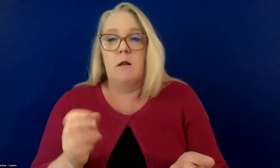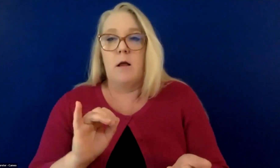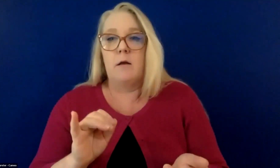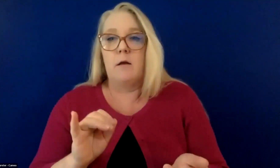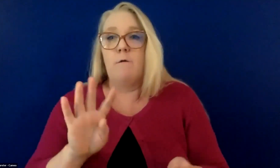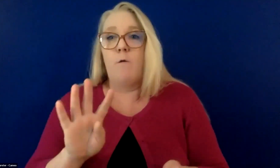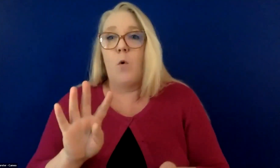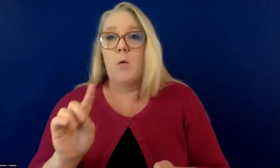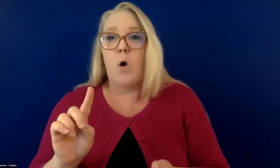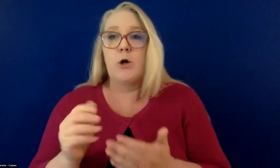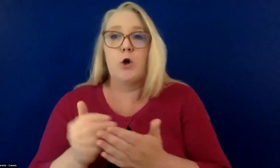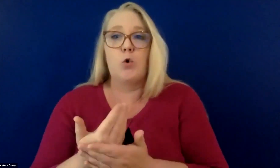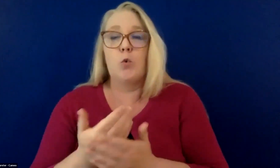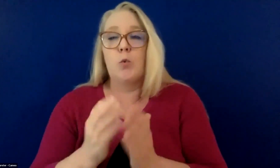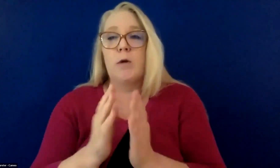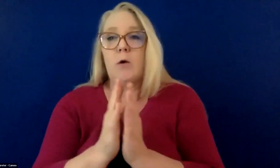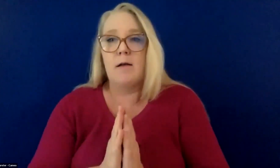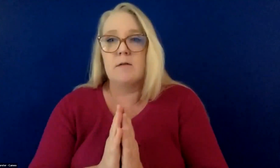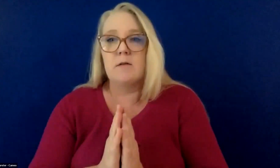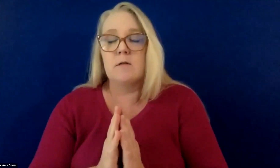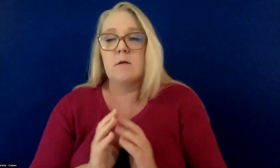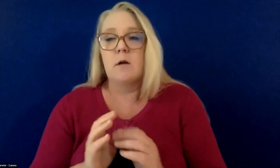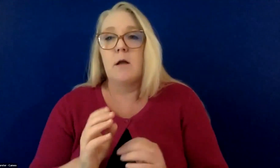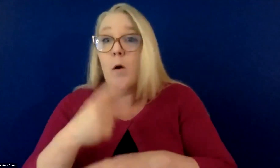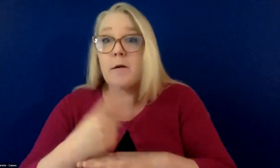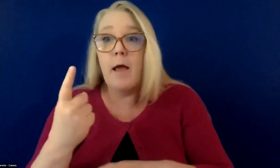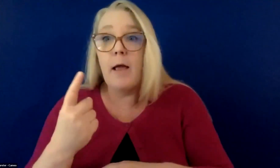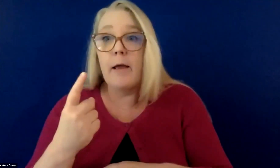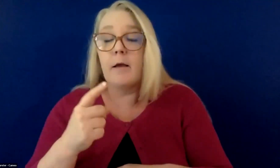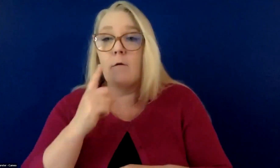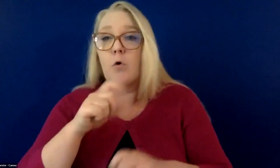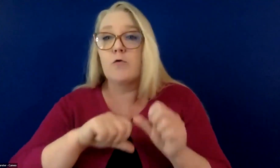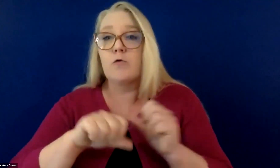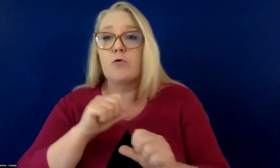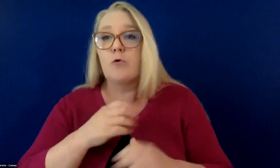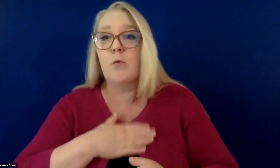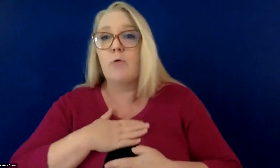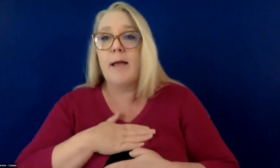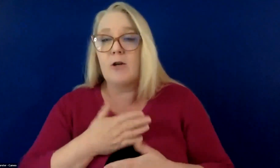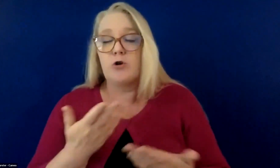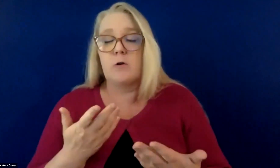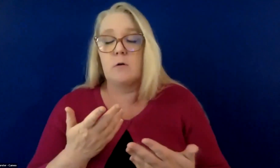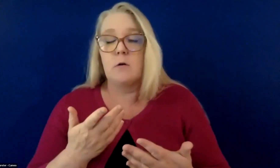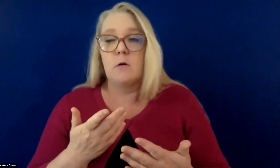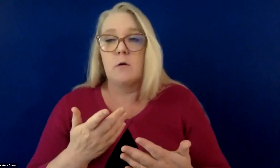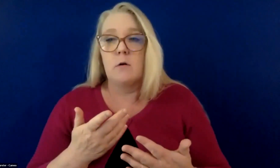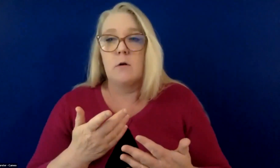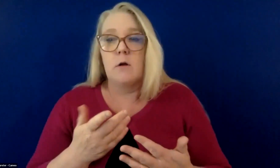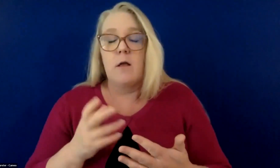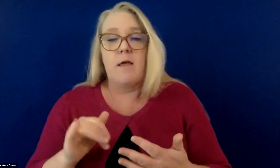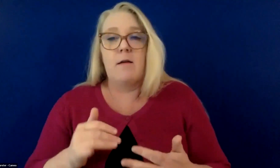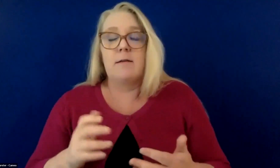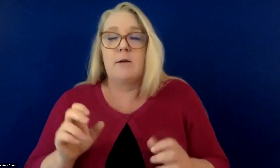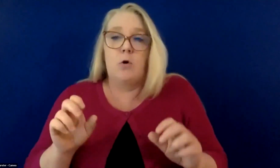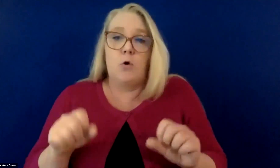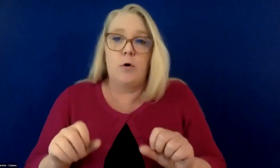new requests for new vendorizations, in one day for social recreation, will kind of